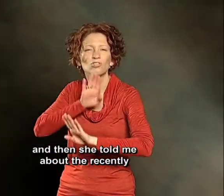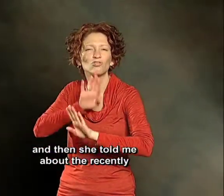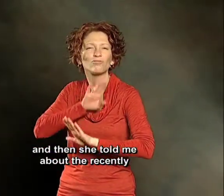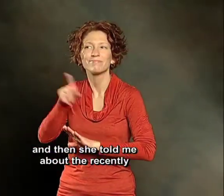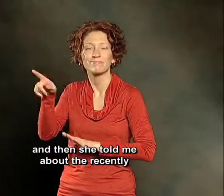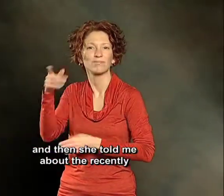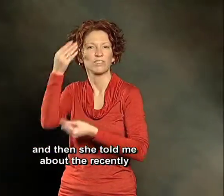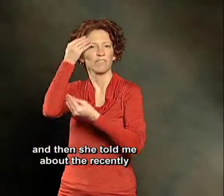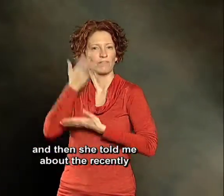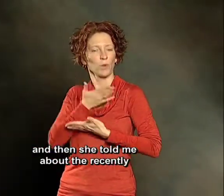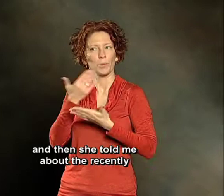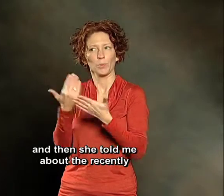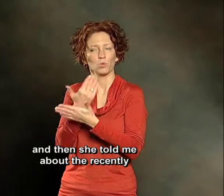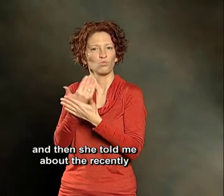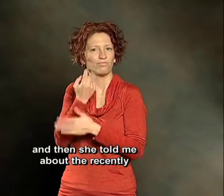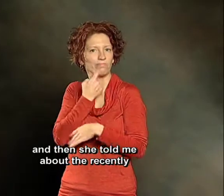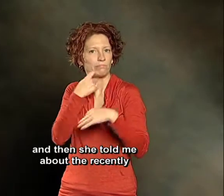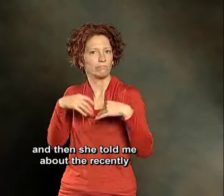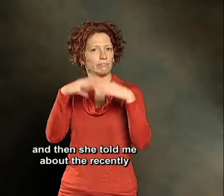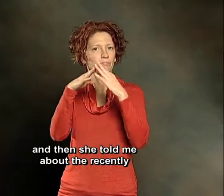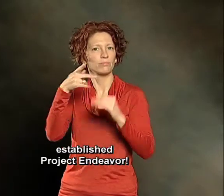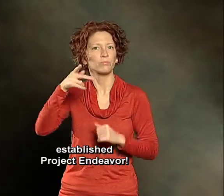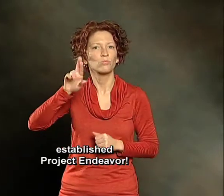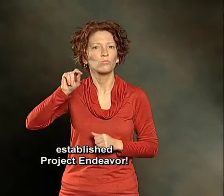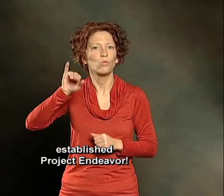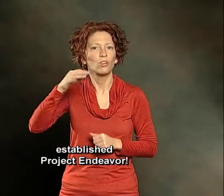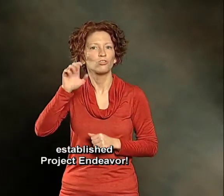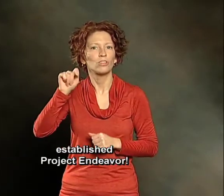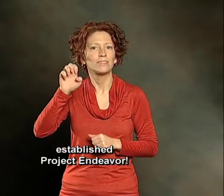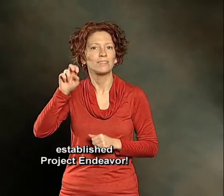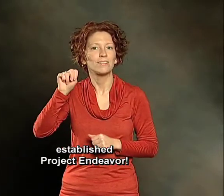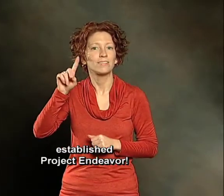then she told me about the recently established Project Endeavor.